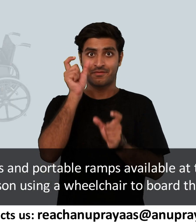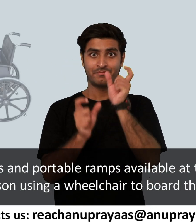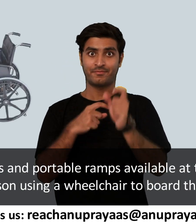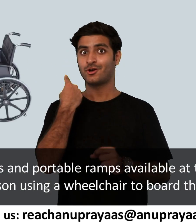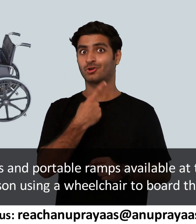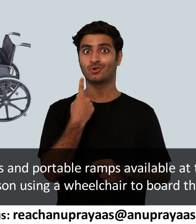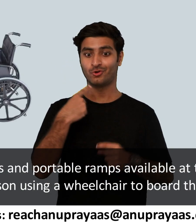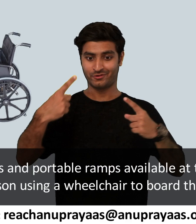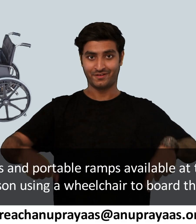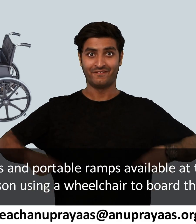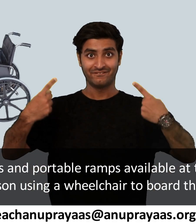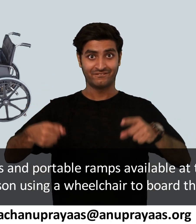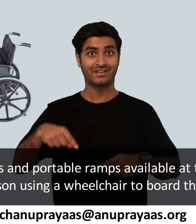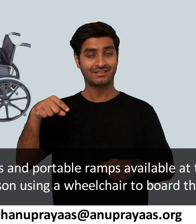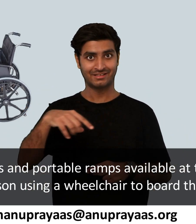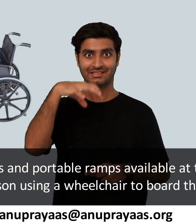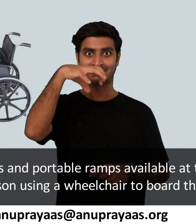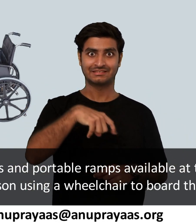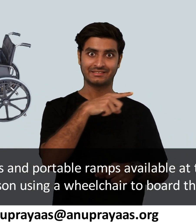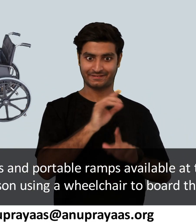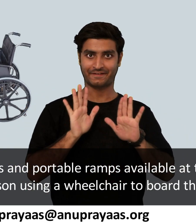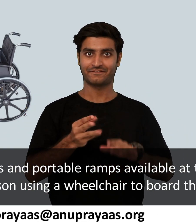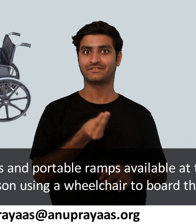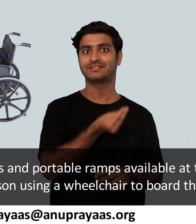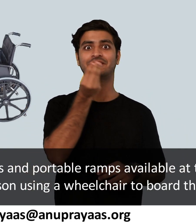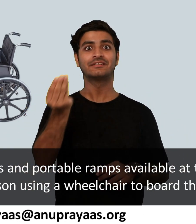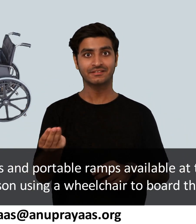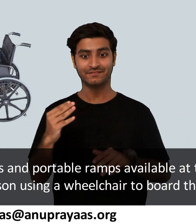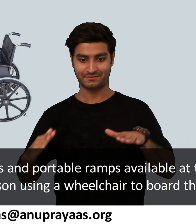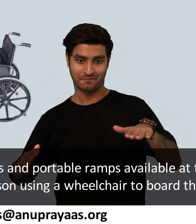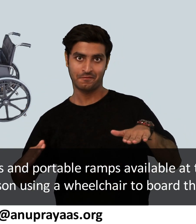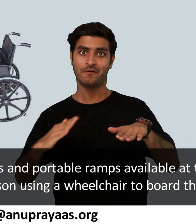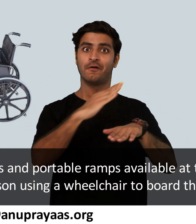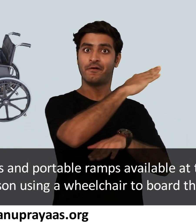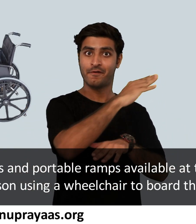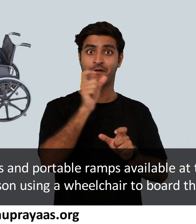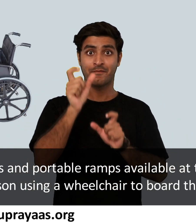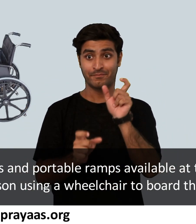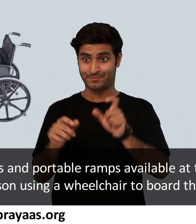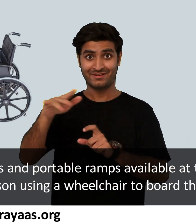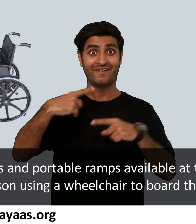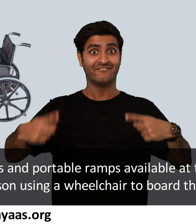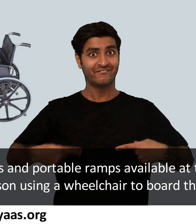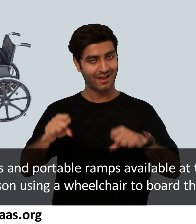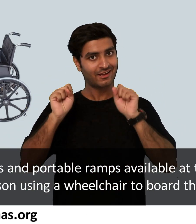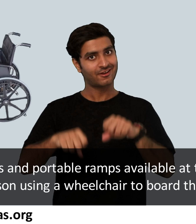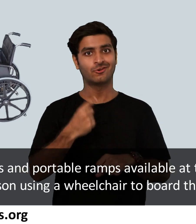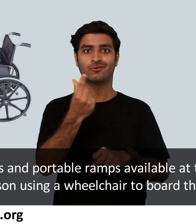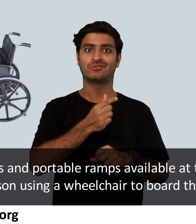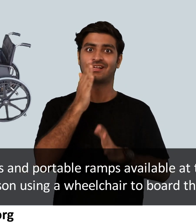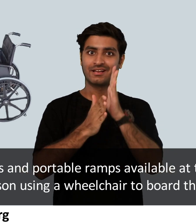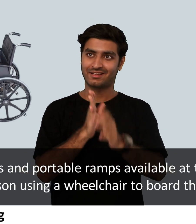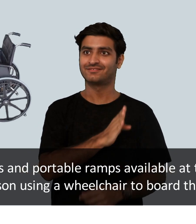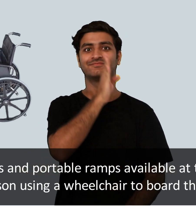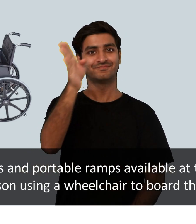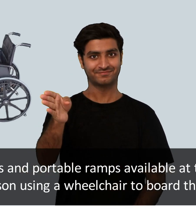There are wheelchairs and portable ramps available at the station to facilitate a person using a wheelchair to board the